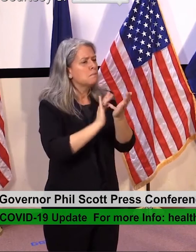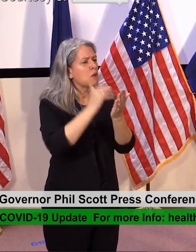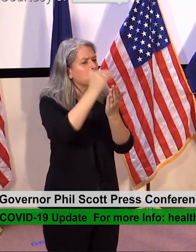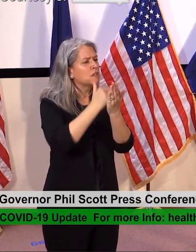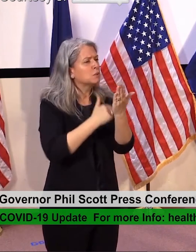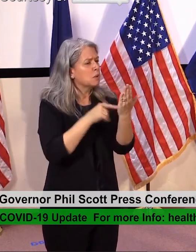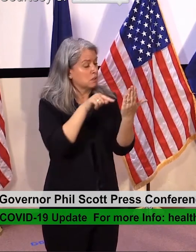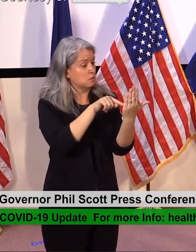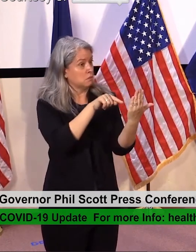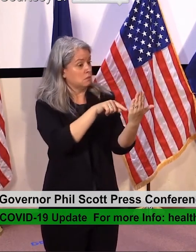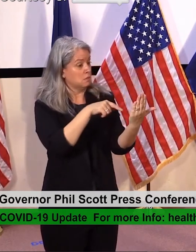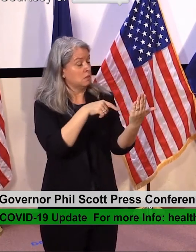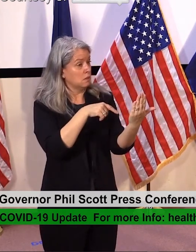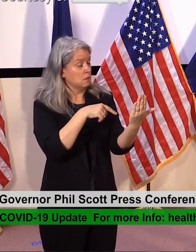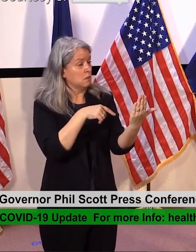Vermont